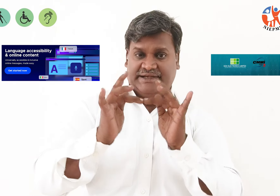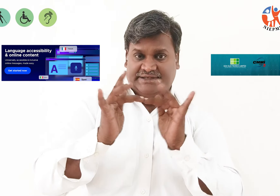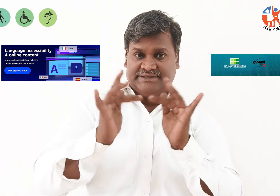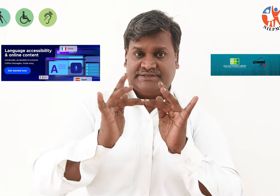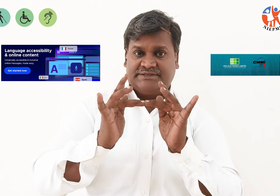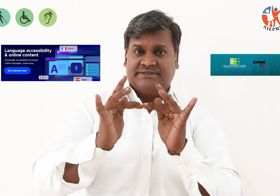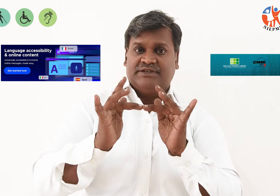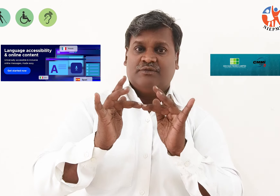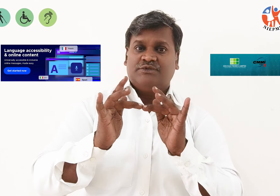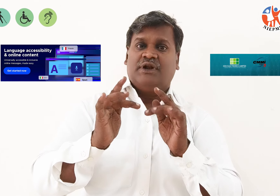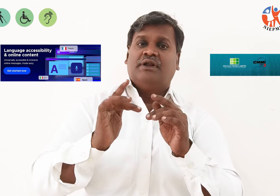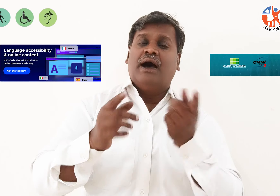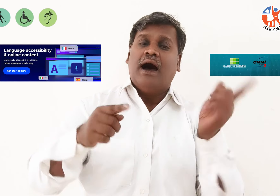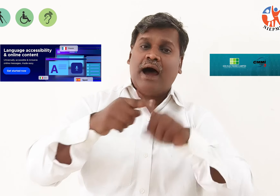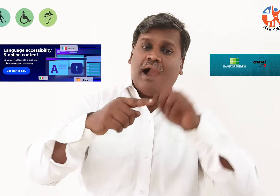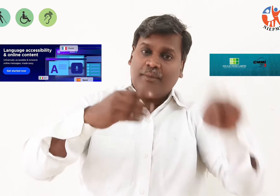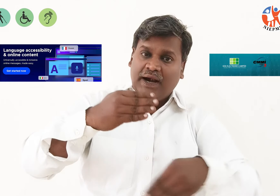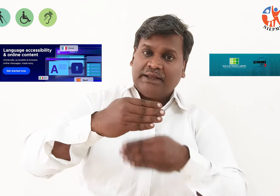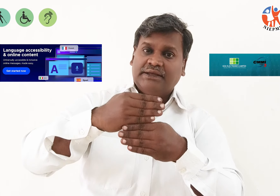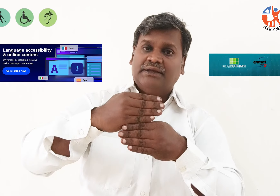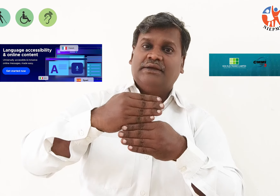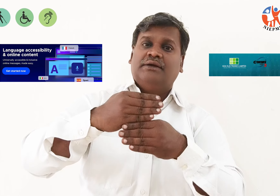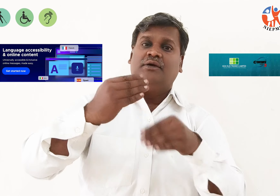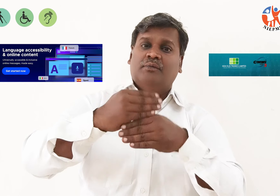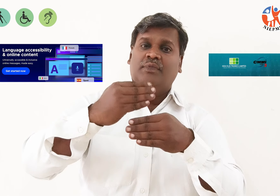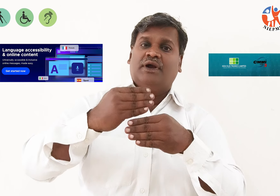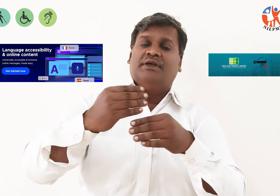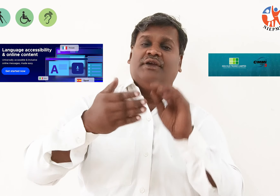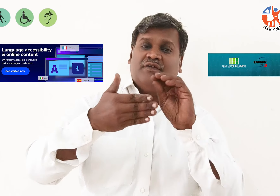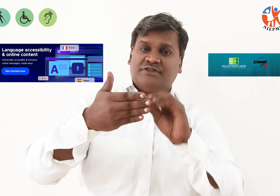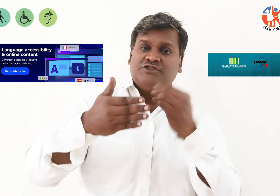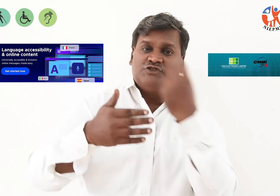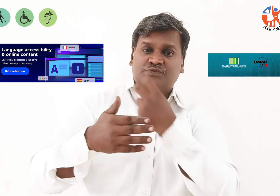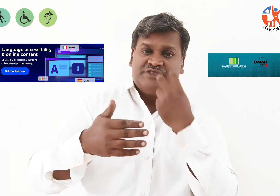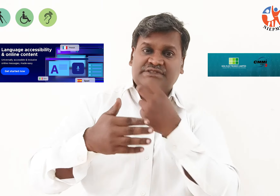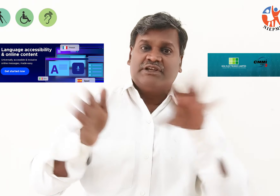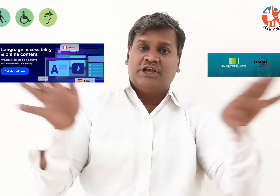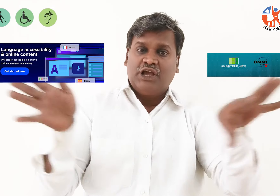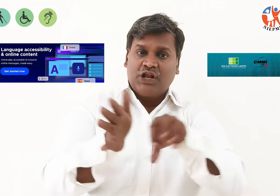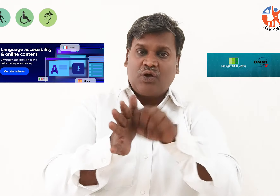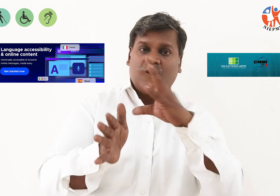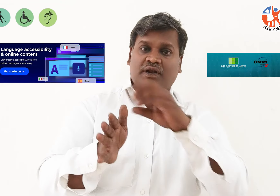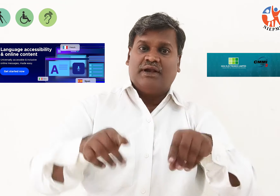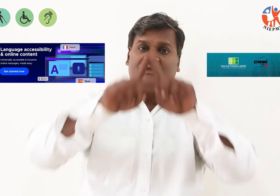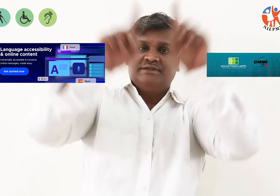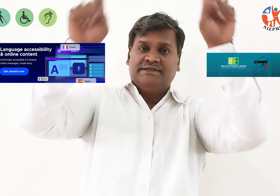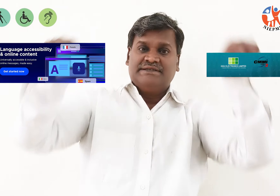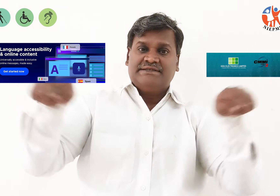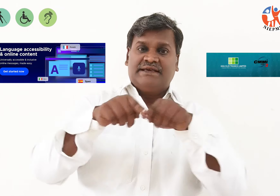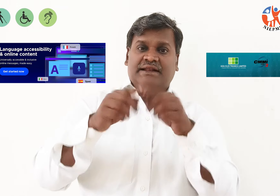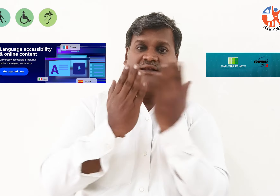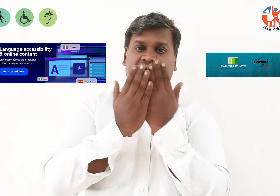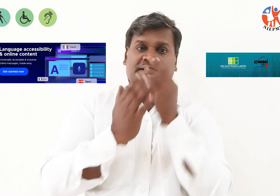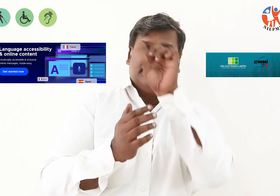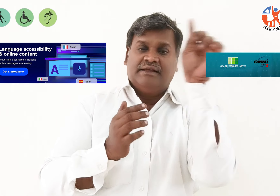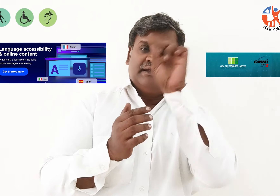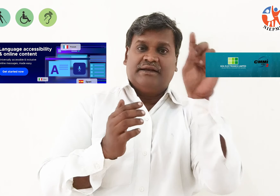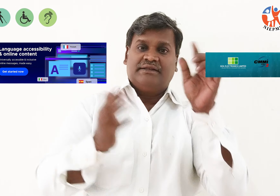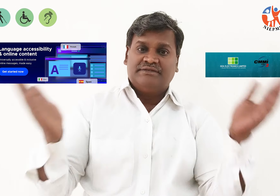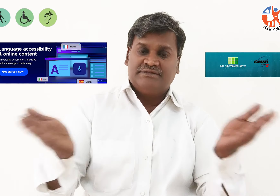speech recognition and screen reader accessibility, ability to increase a font size that is fully accessible to persons with disabilities.